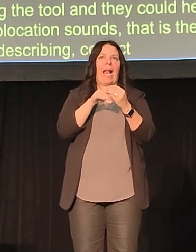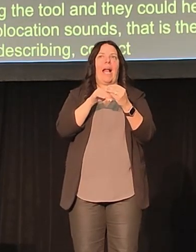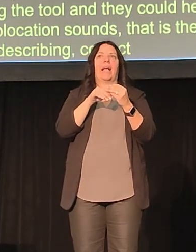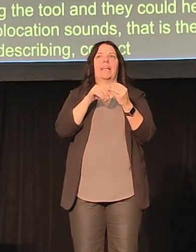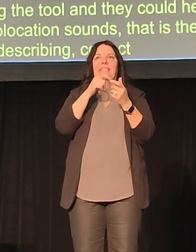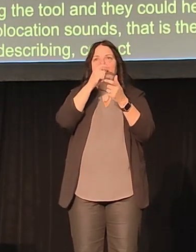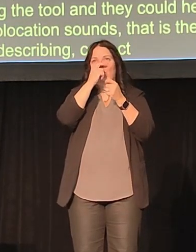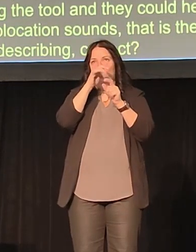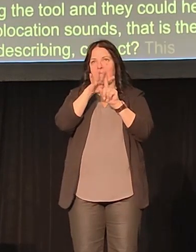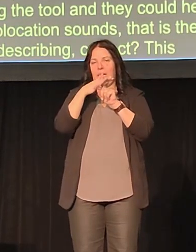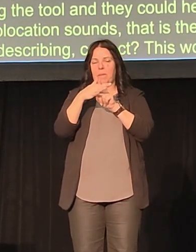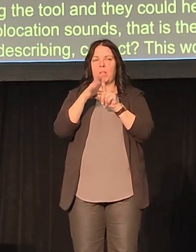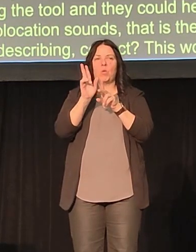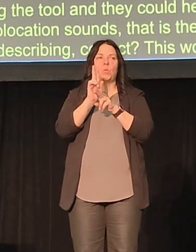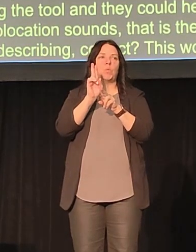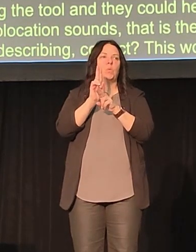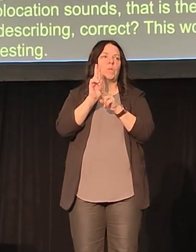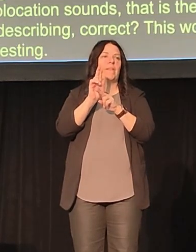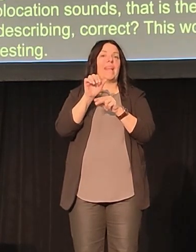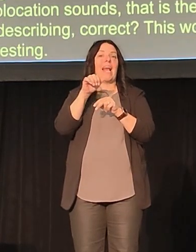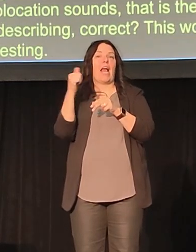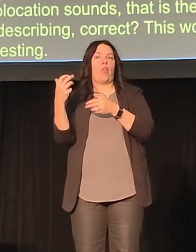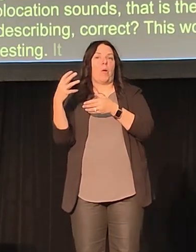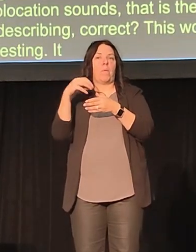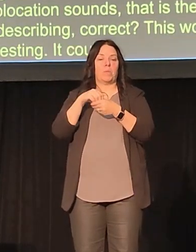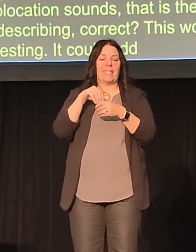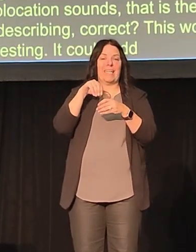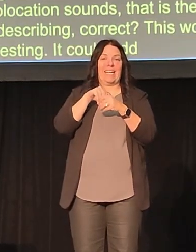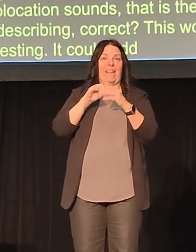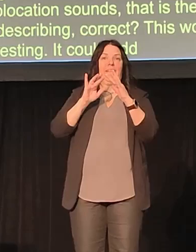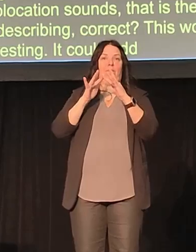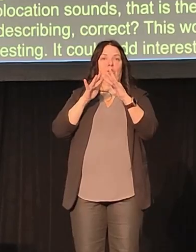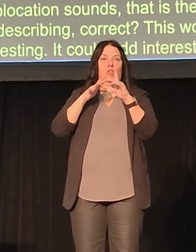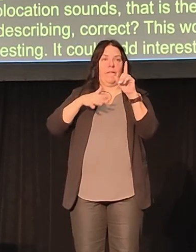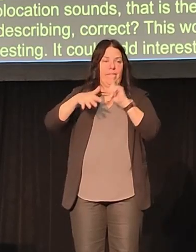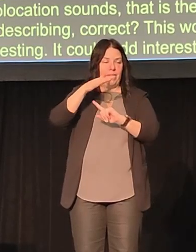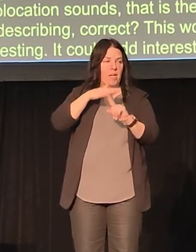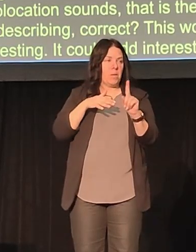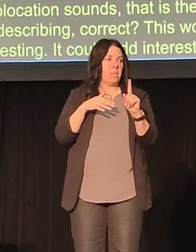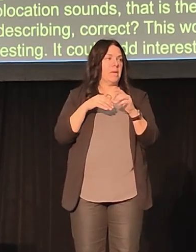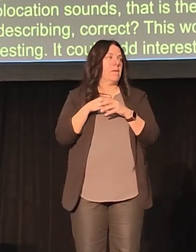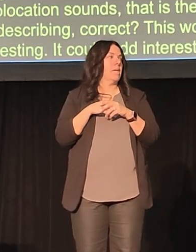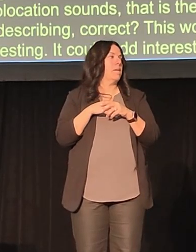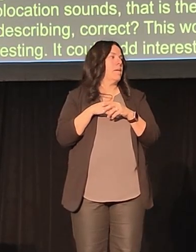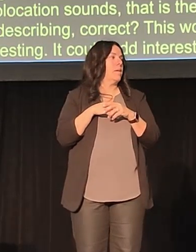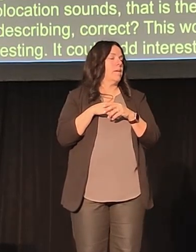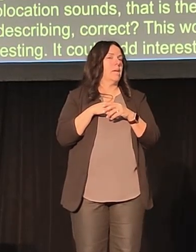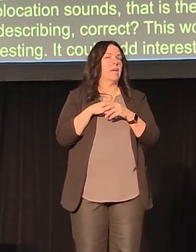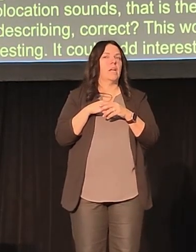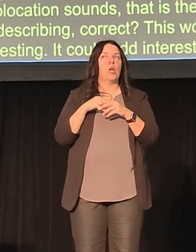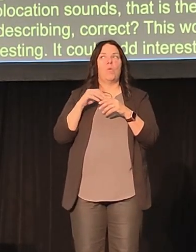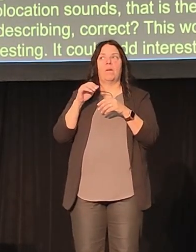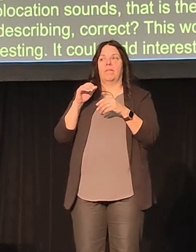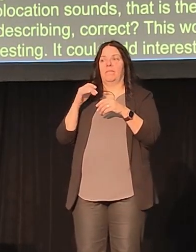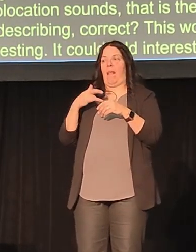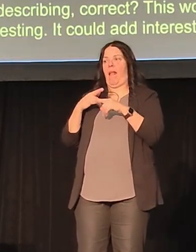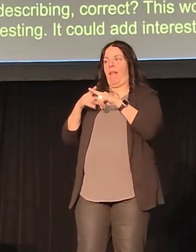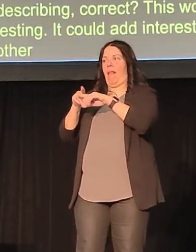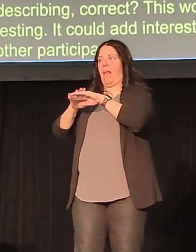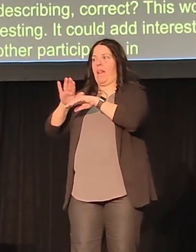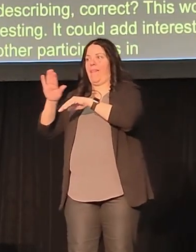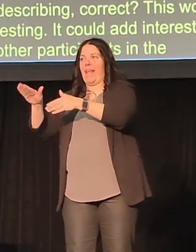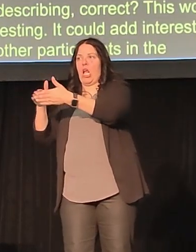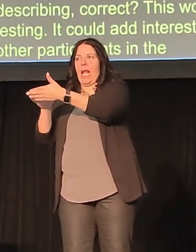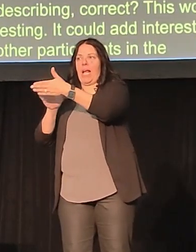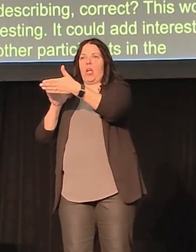using the other participants in the virtual environments echoes as like a